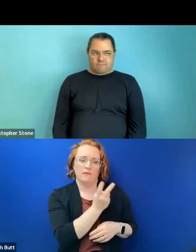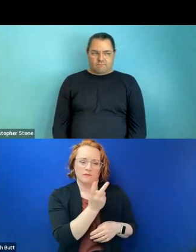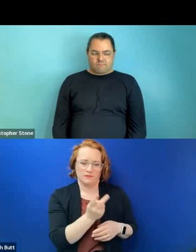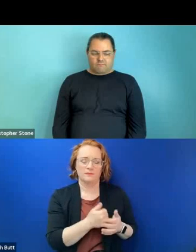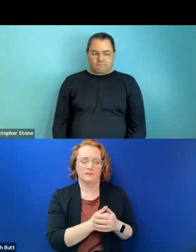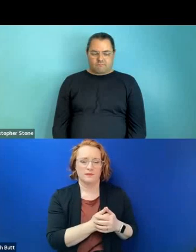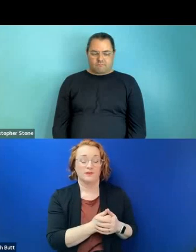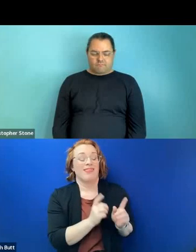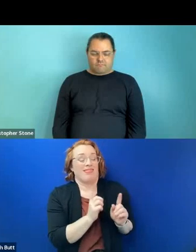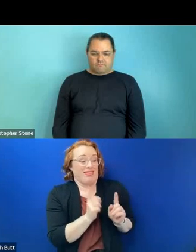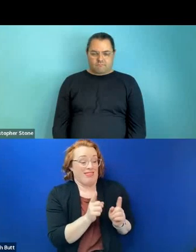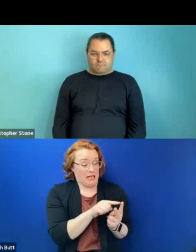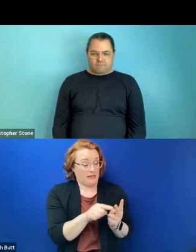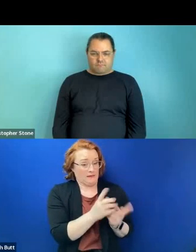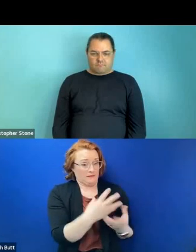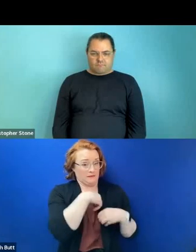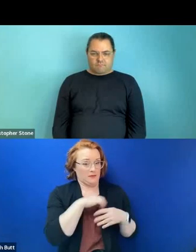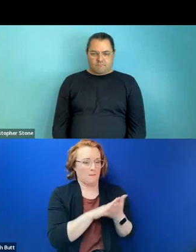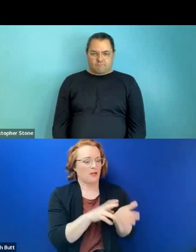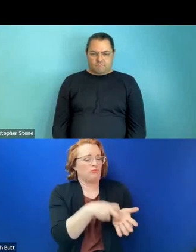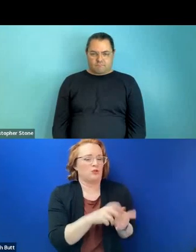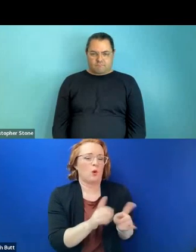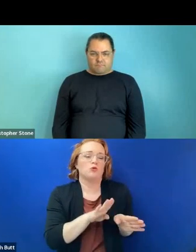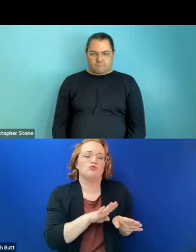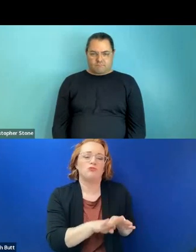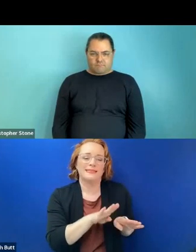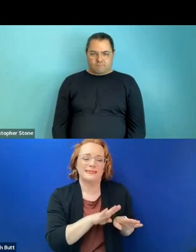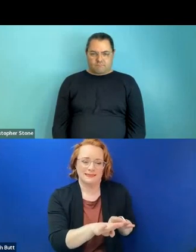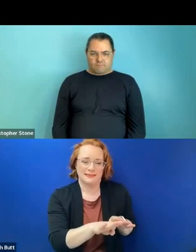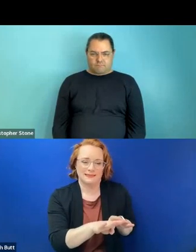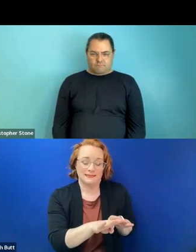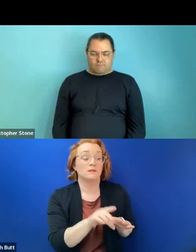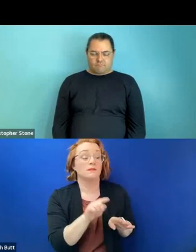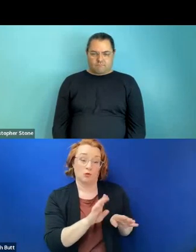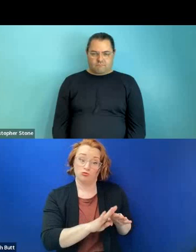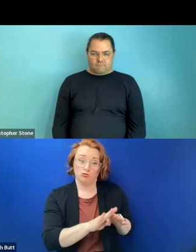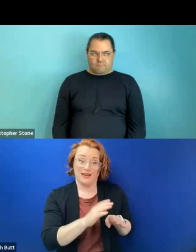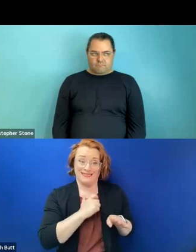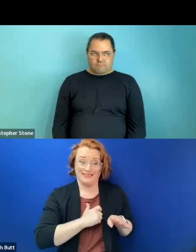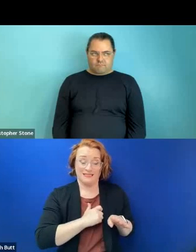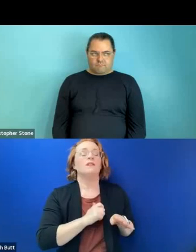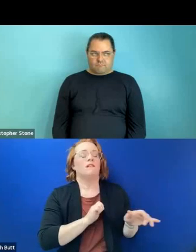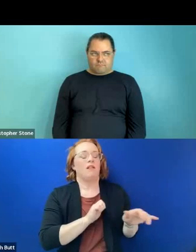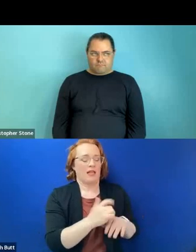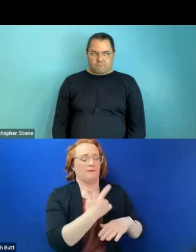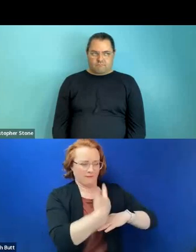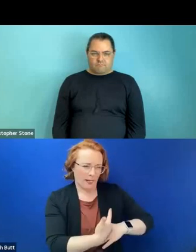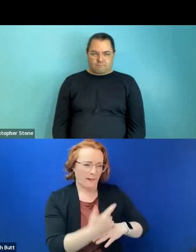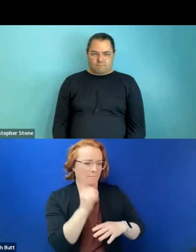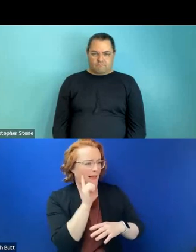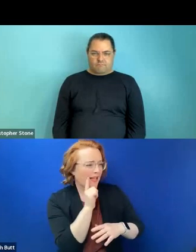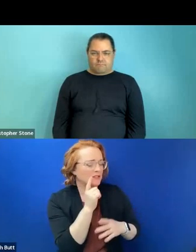And that then enables you to register as a trainee. And once you're a trainee, you then have to film yourself and put